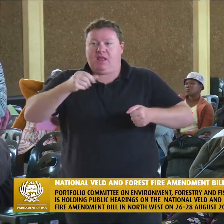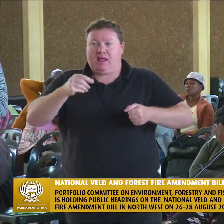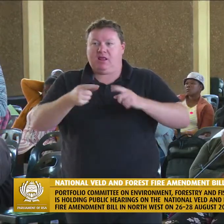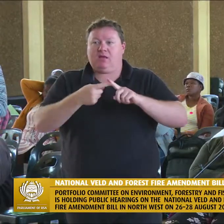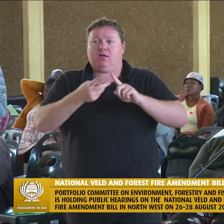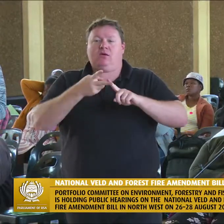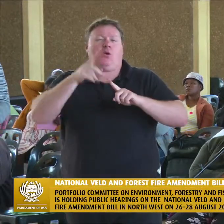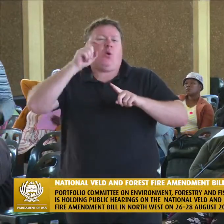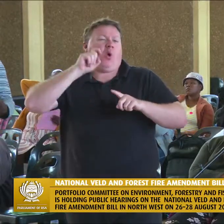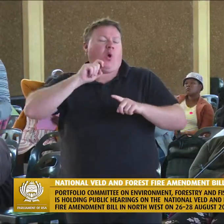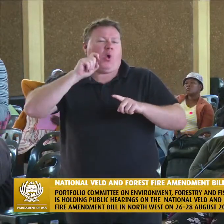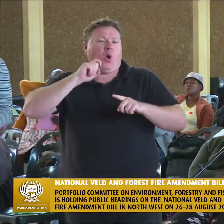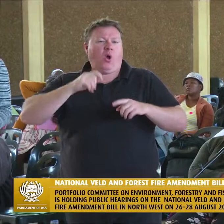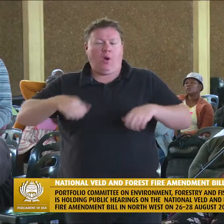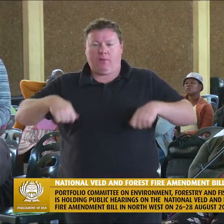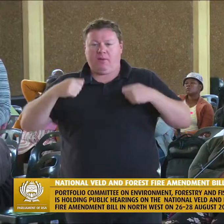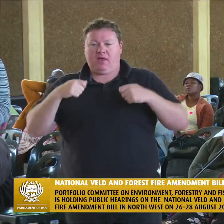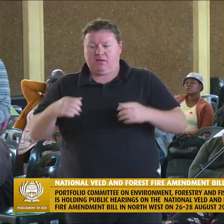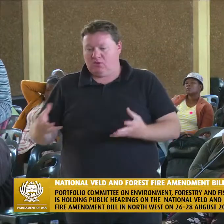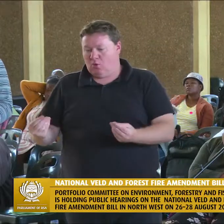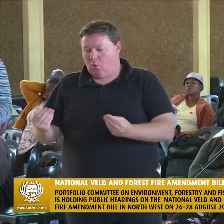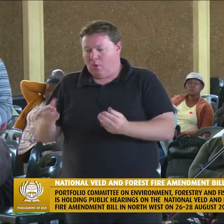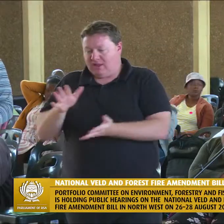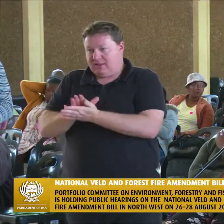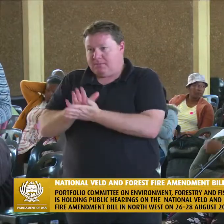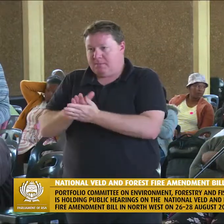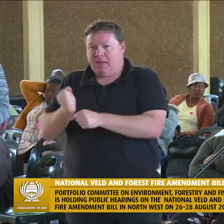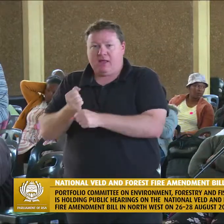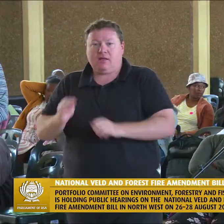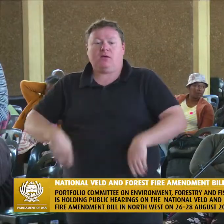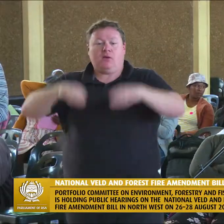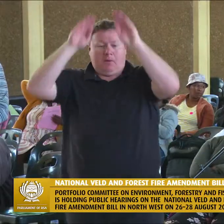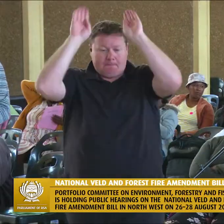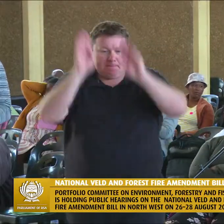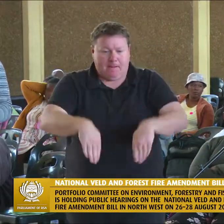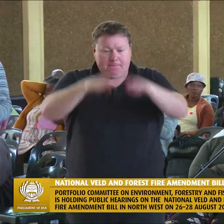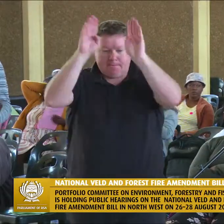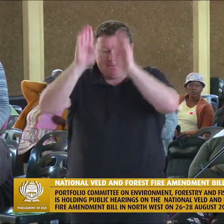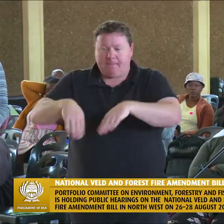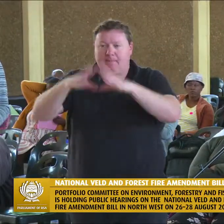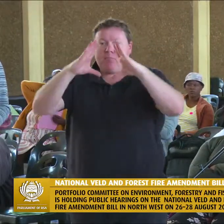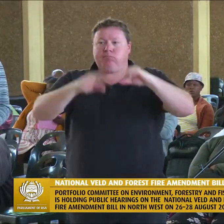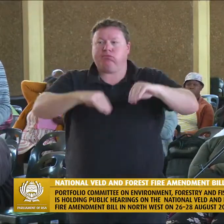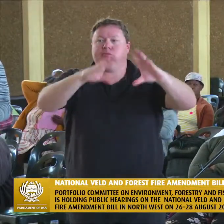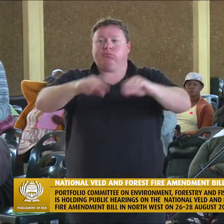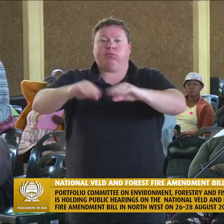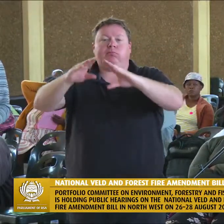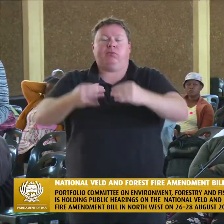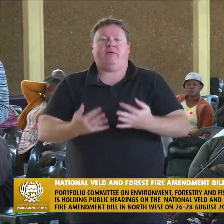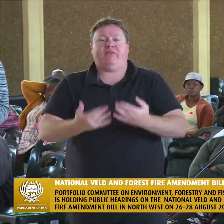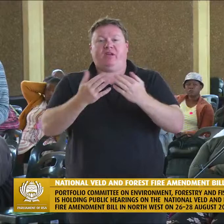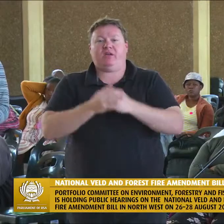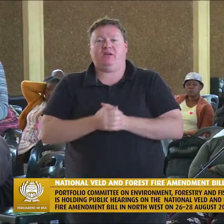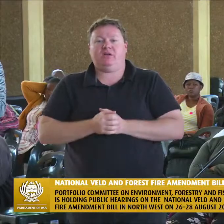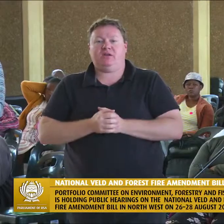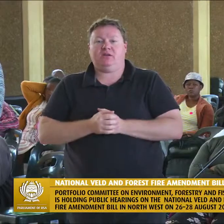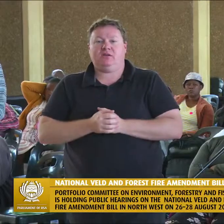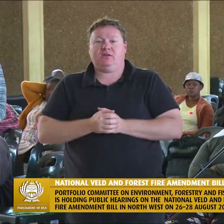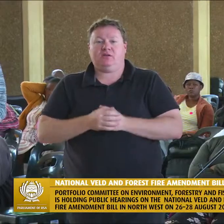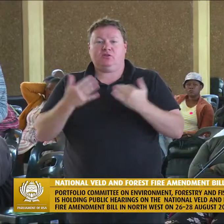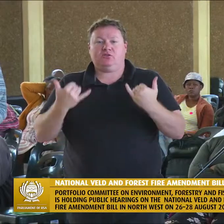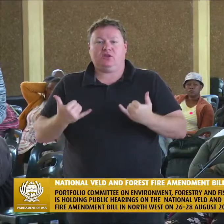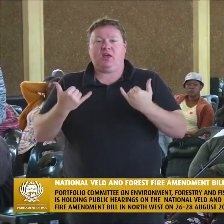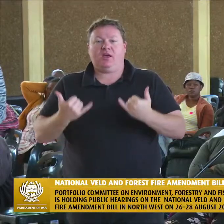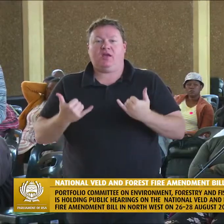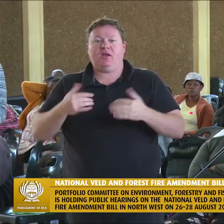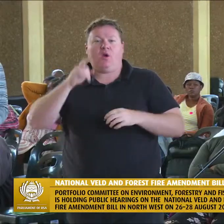blankets we would wet them and then extinguish fire with them but today we do have pegs we do have